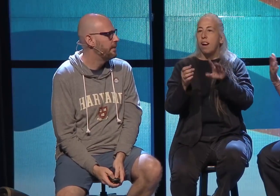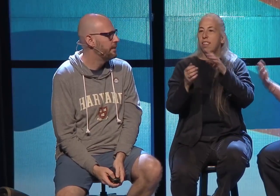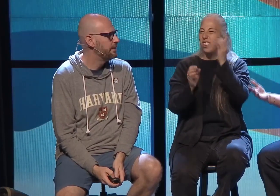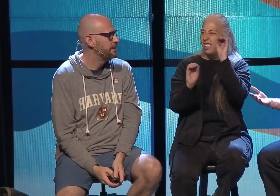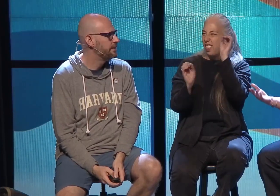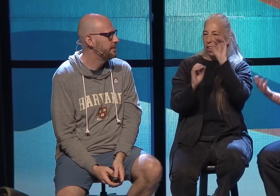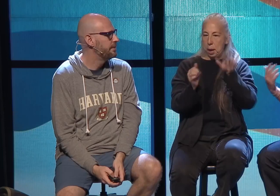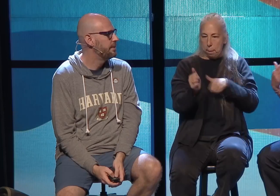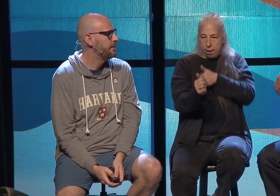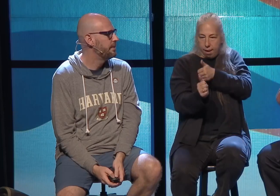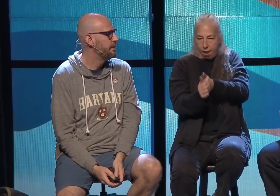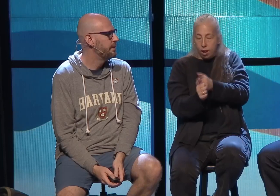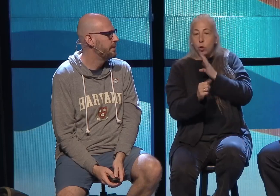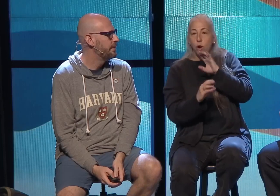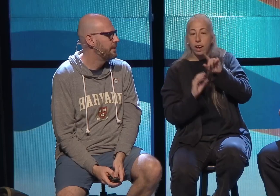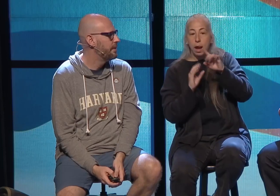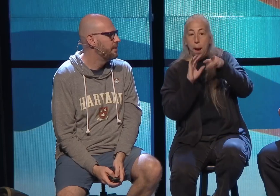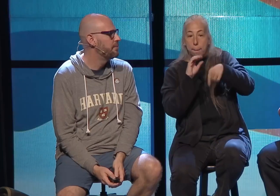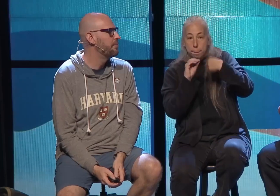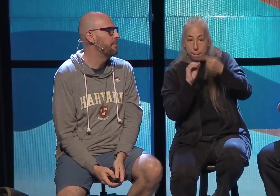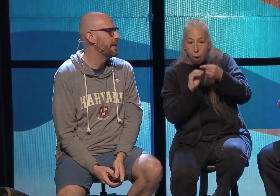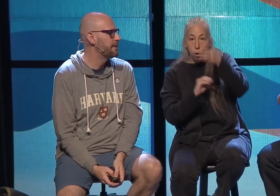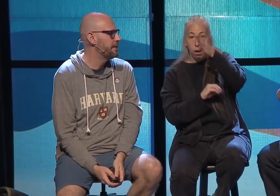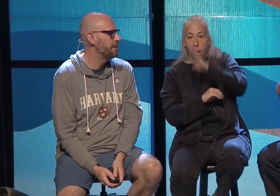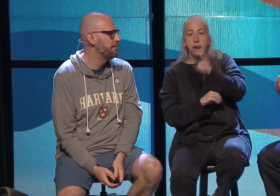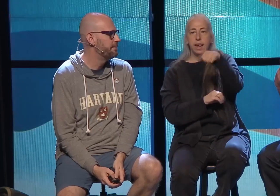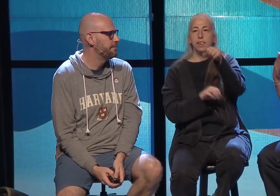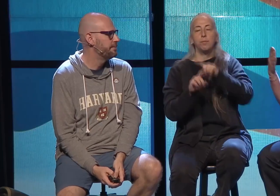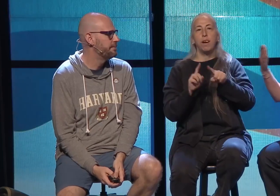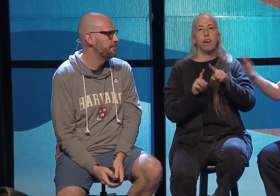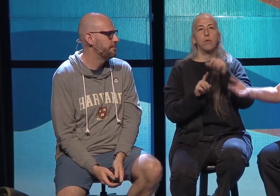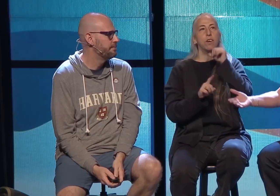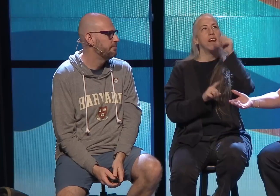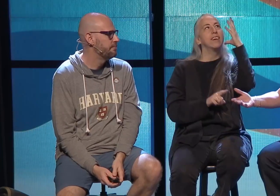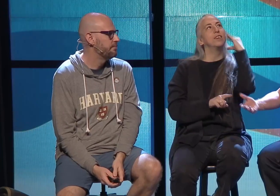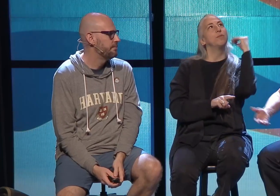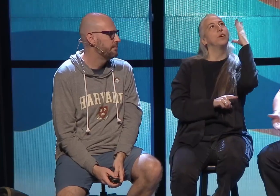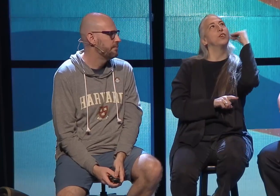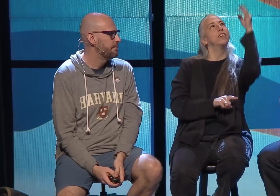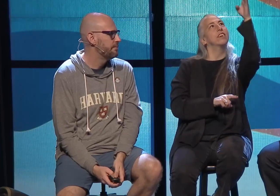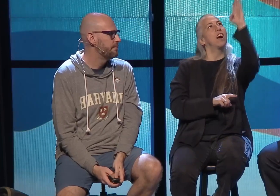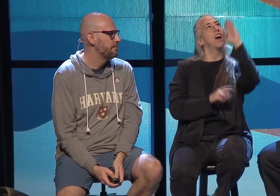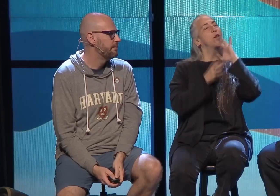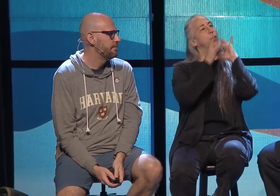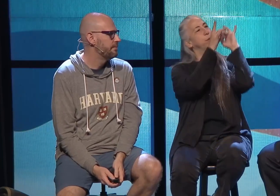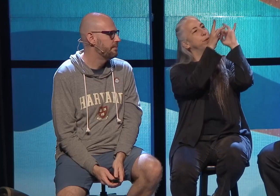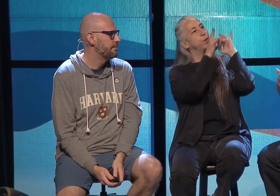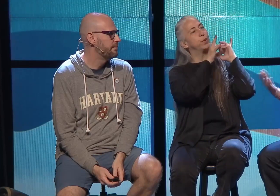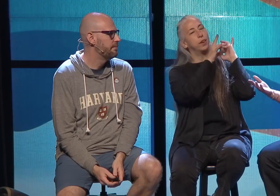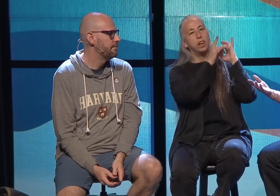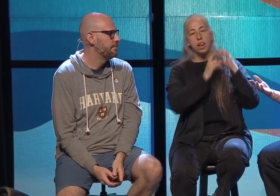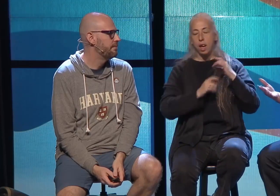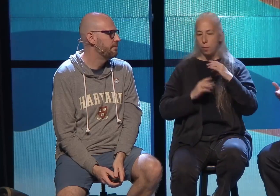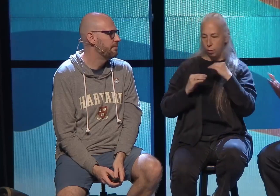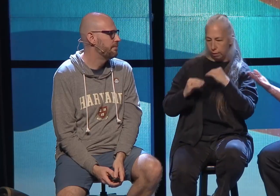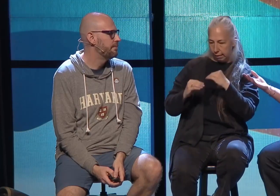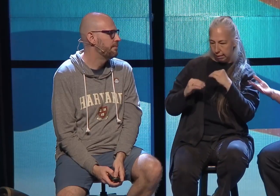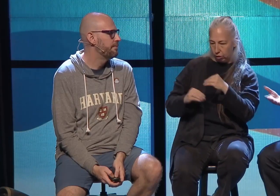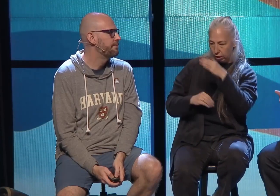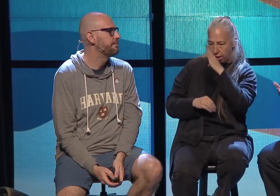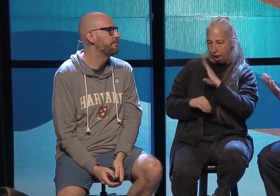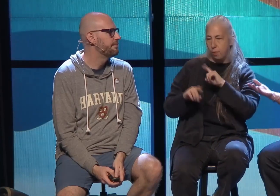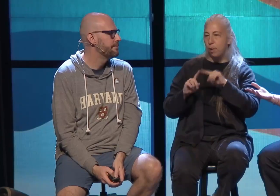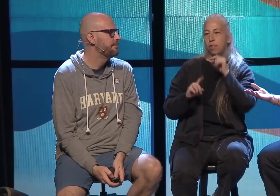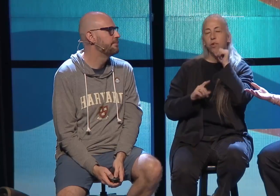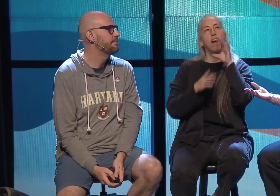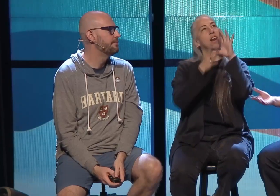talking about God, but we're not experiencing God. We're That's good. teaching about God, but we're not embracing the love. Like